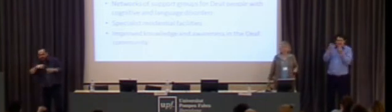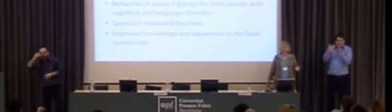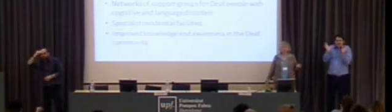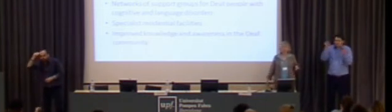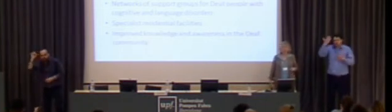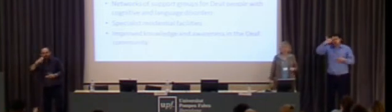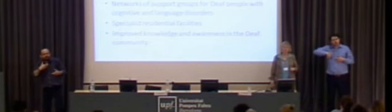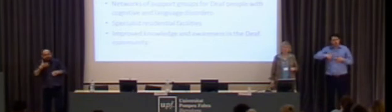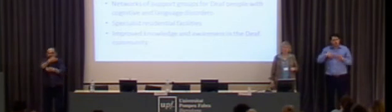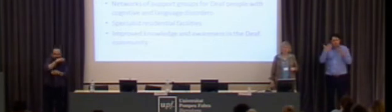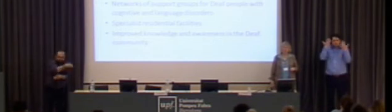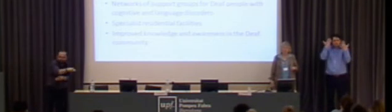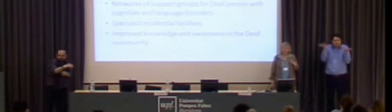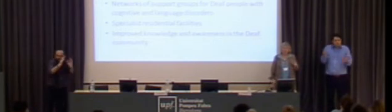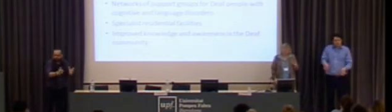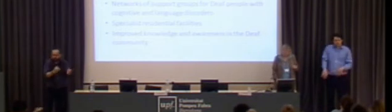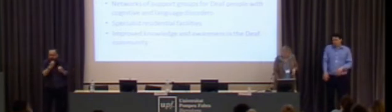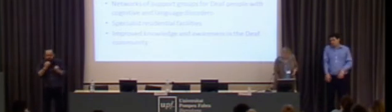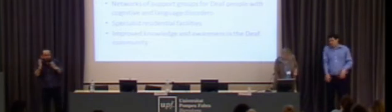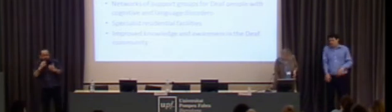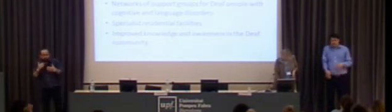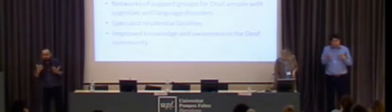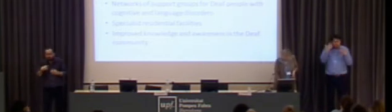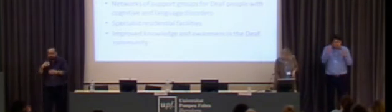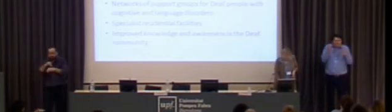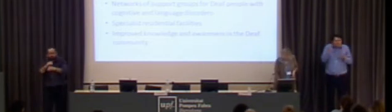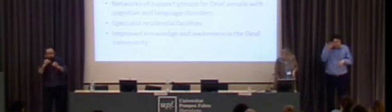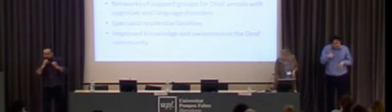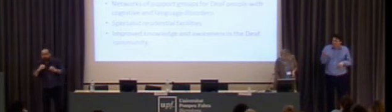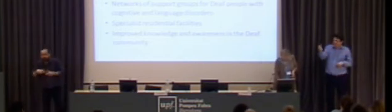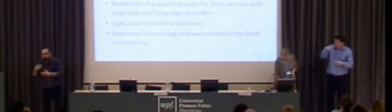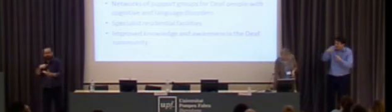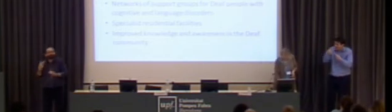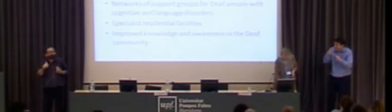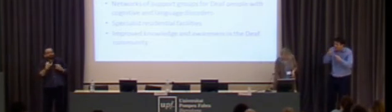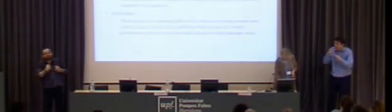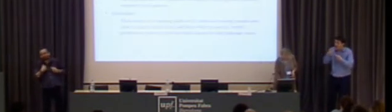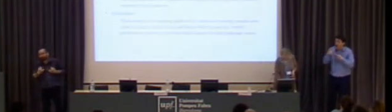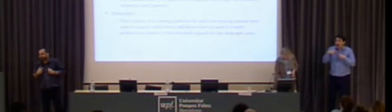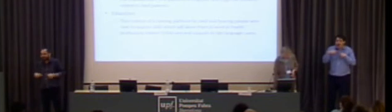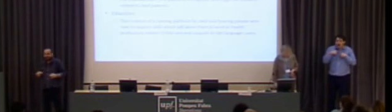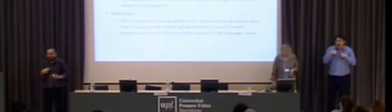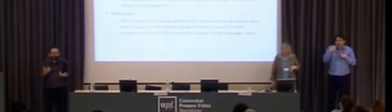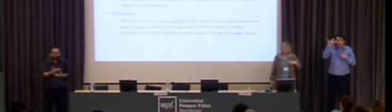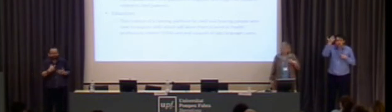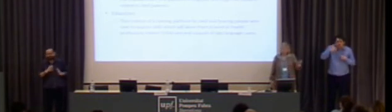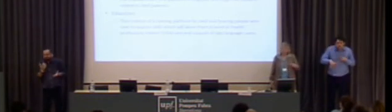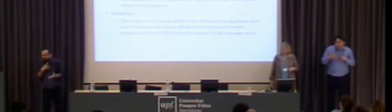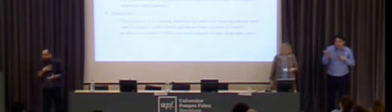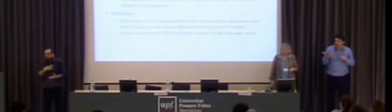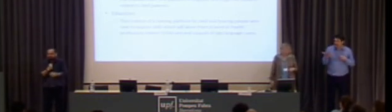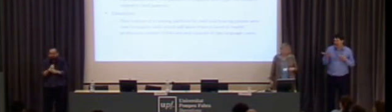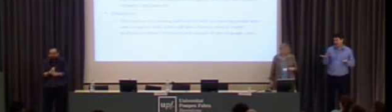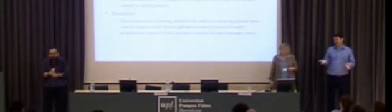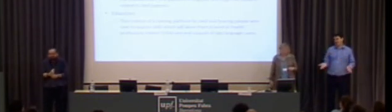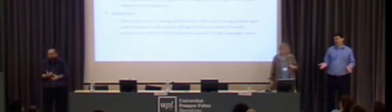use their arm anymore. I mean, this is wrong for the 21st century. We're just about to